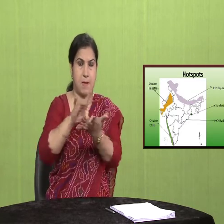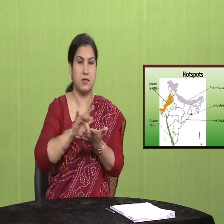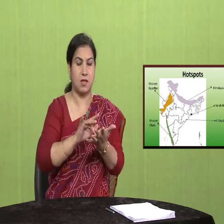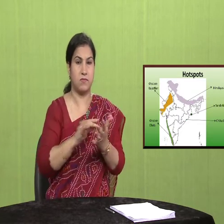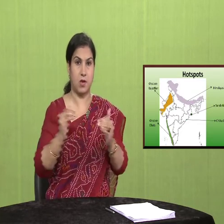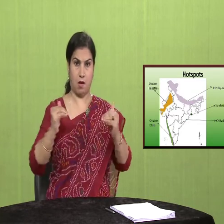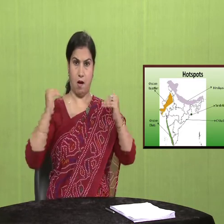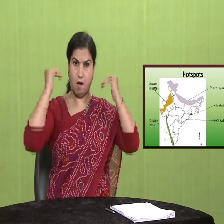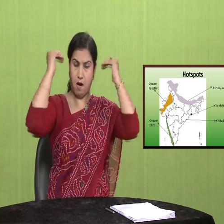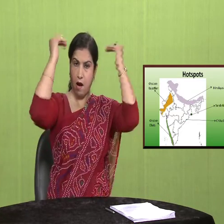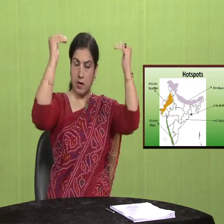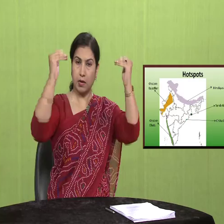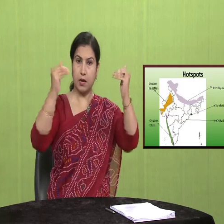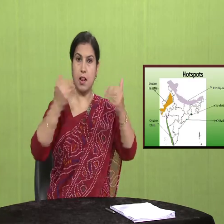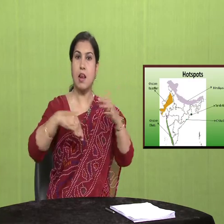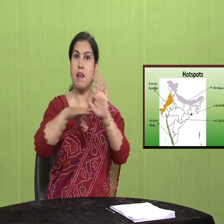of endemic species.